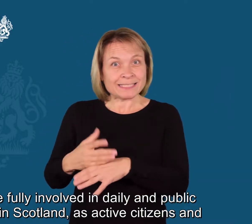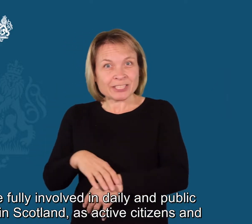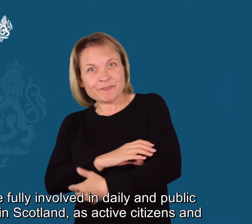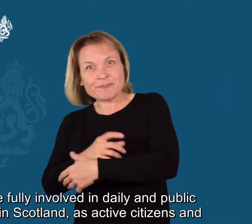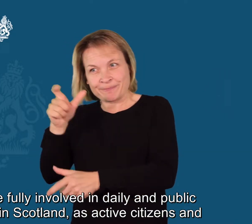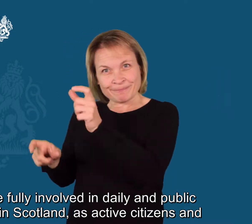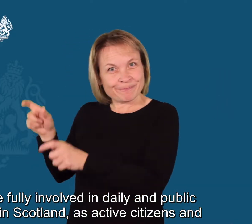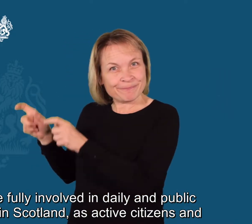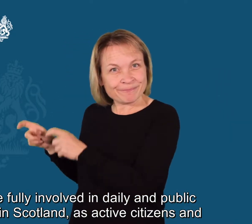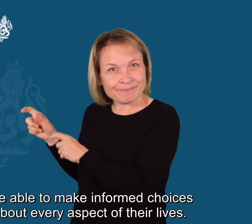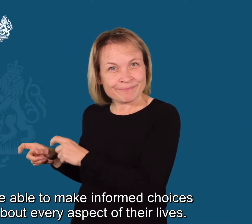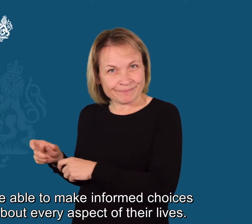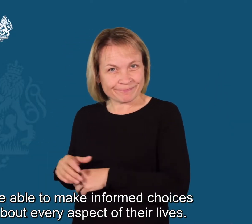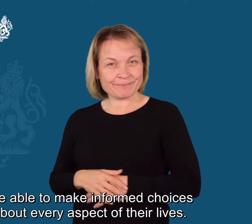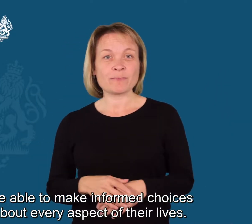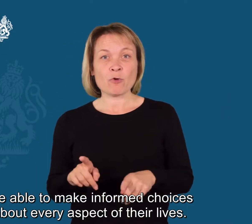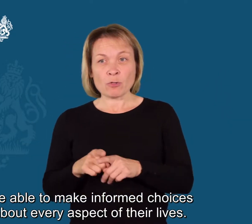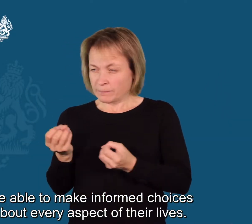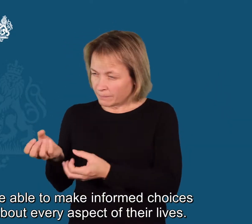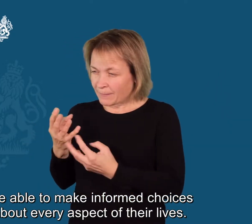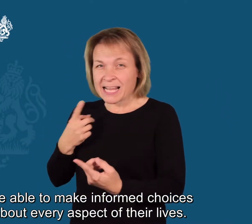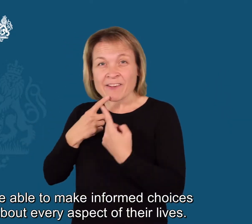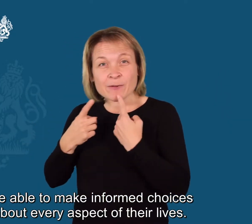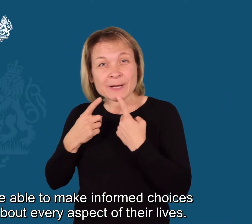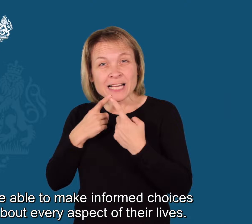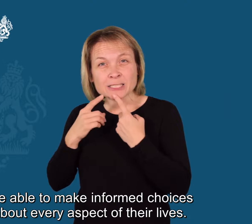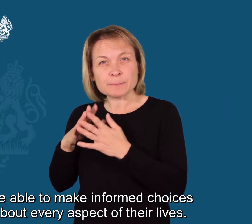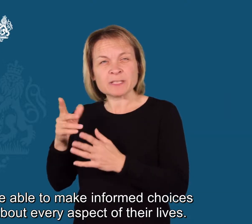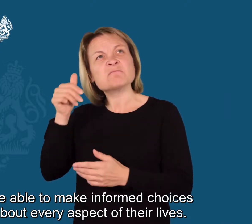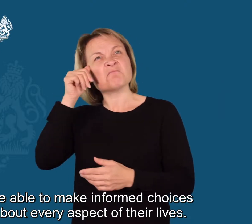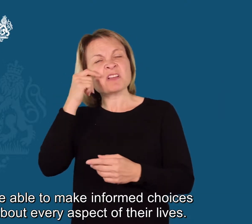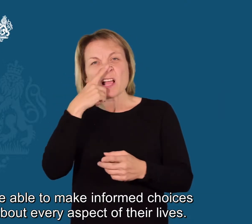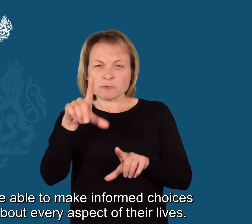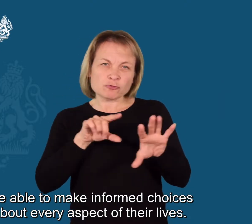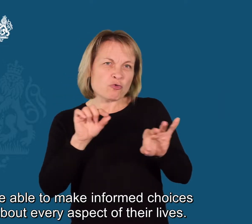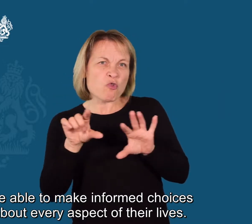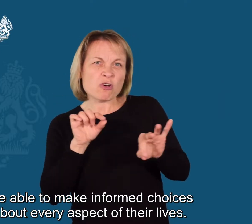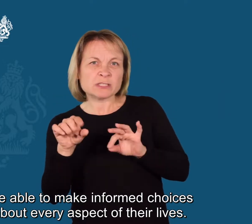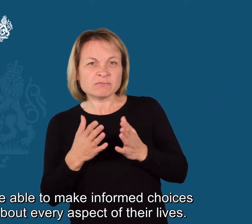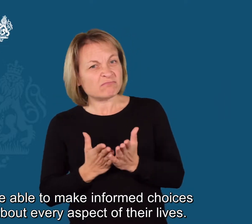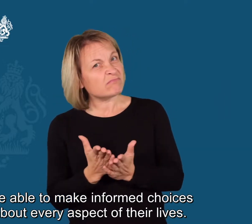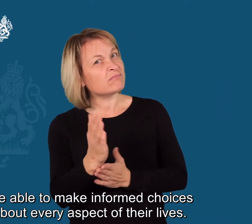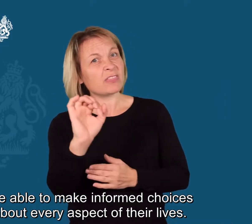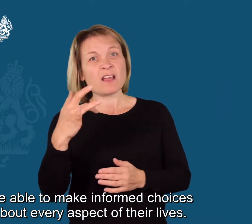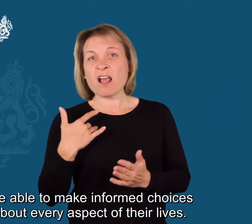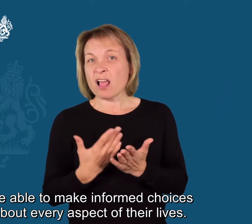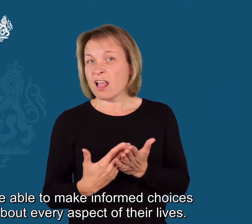active citizens and are able to make informed choices about every aspect of their lives.